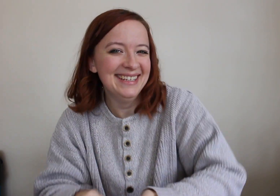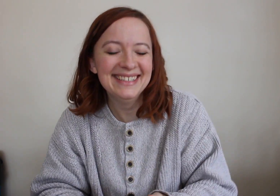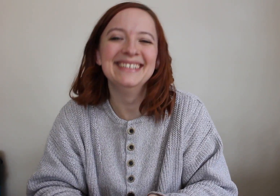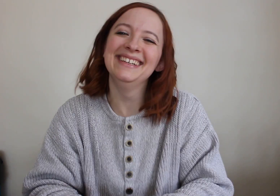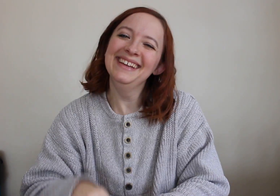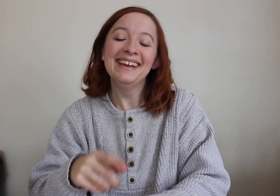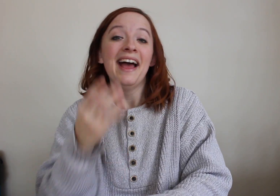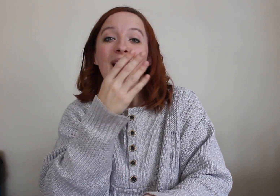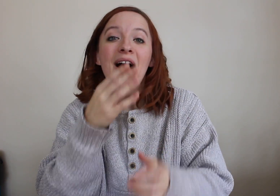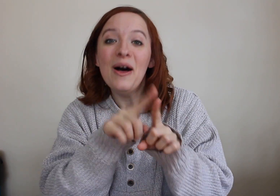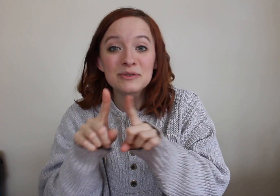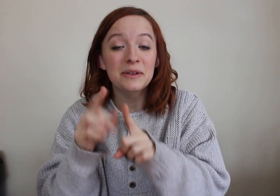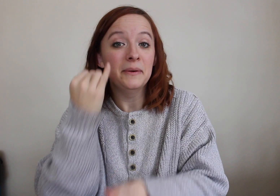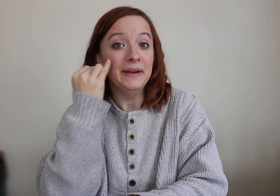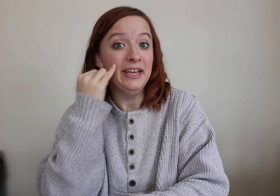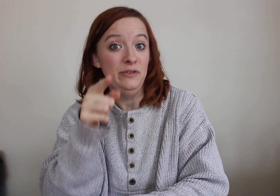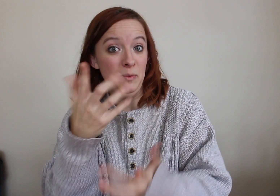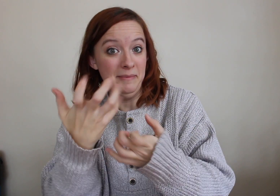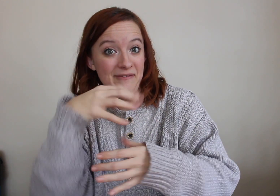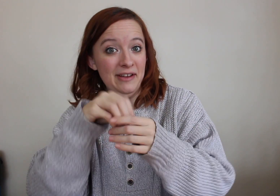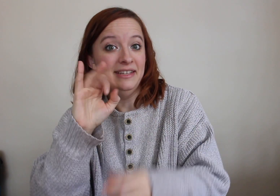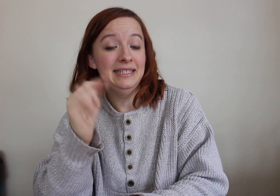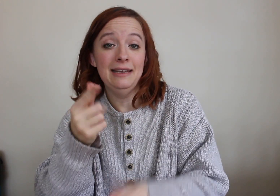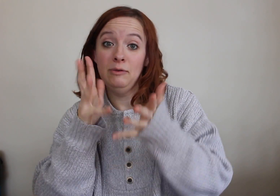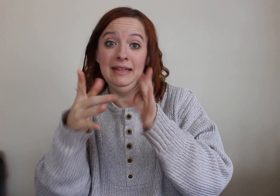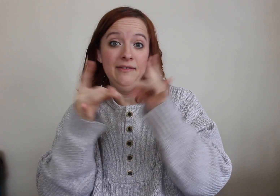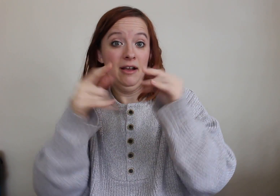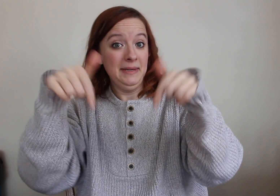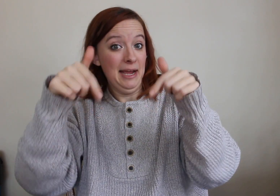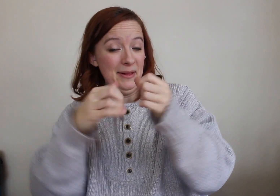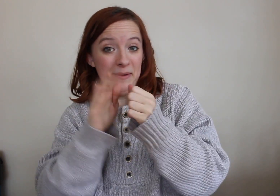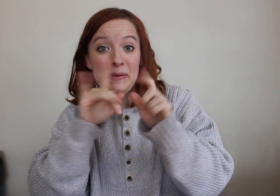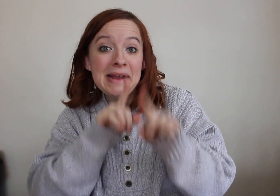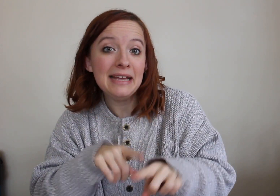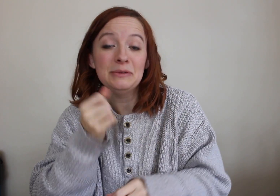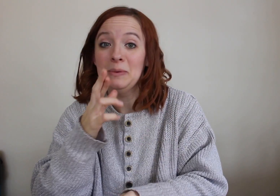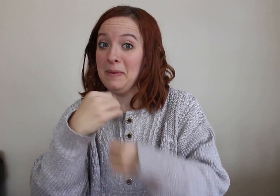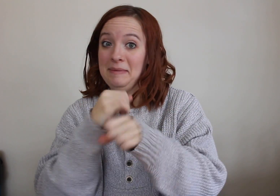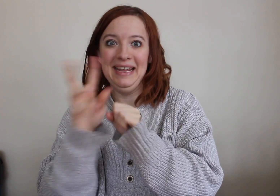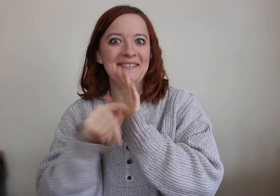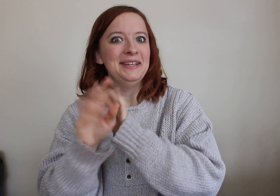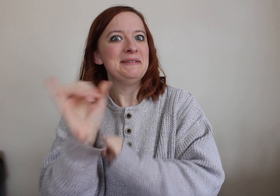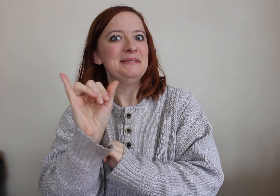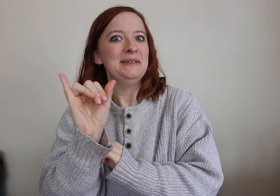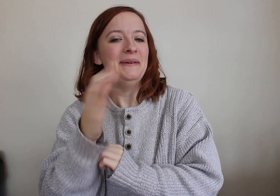one. Oh, and also, if you want to be involved in the tag, you can leave a comment down below with your answers or make a